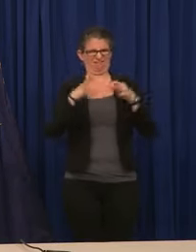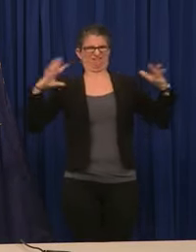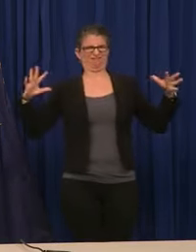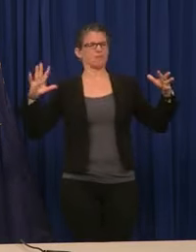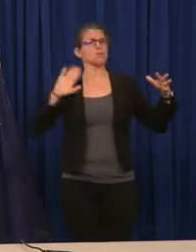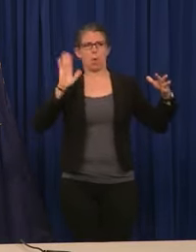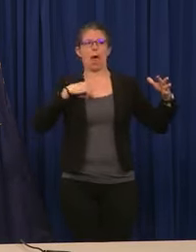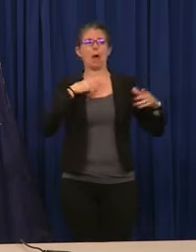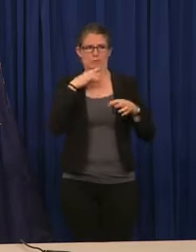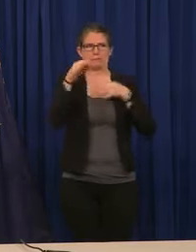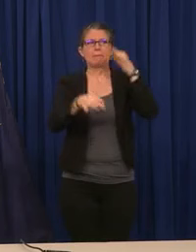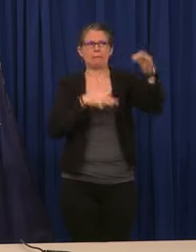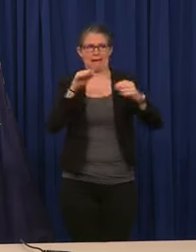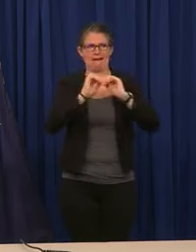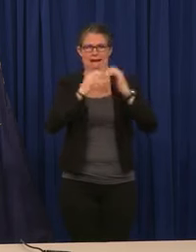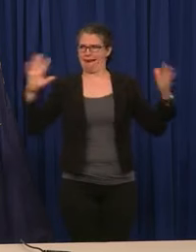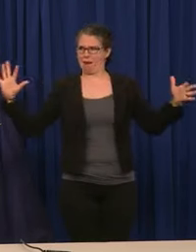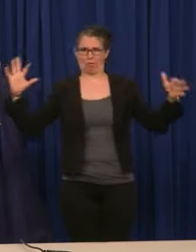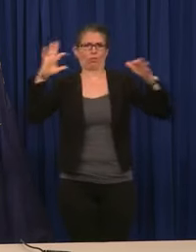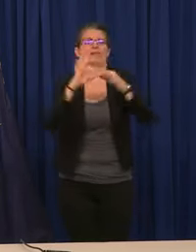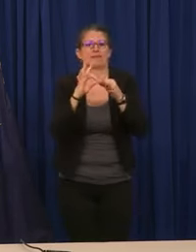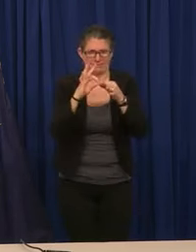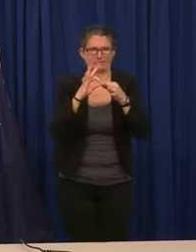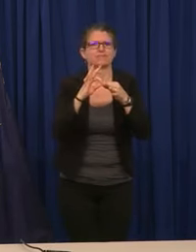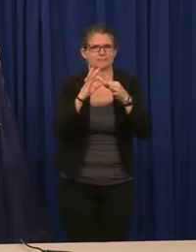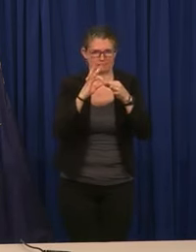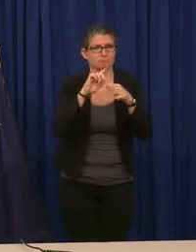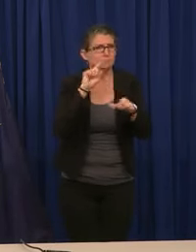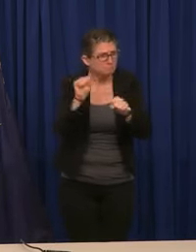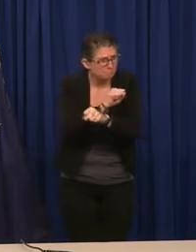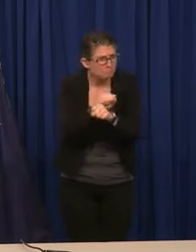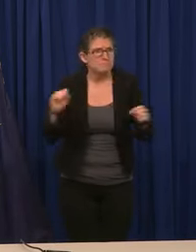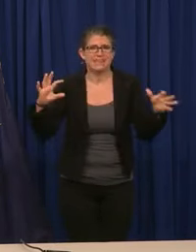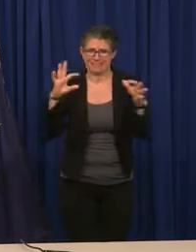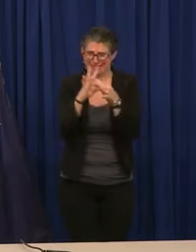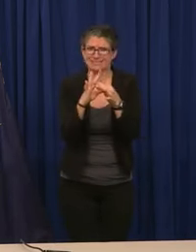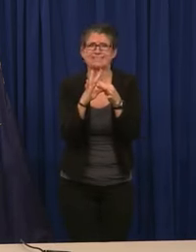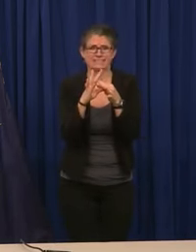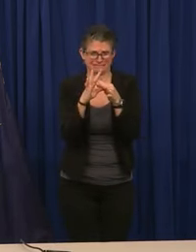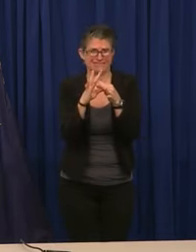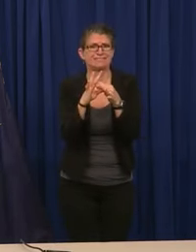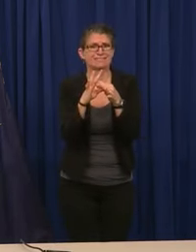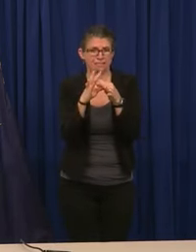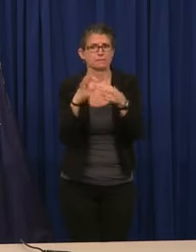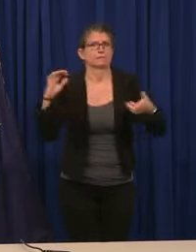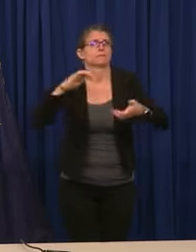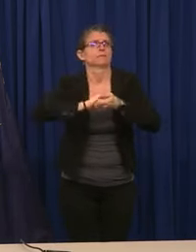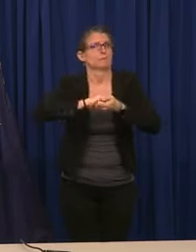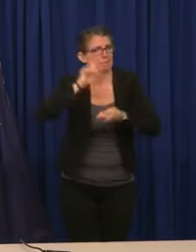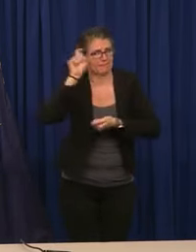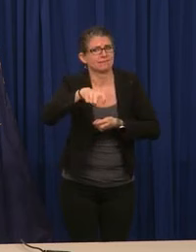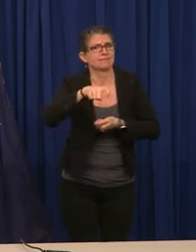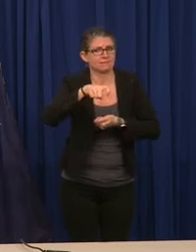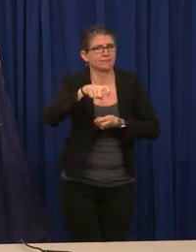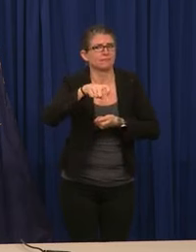about why they are very, in fact, closely connected and why the announcement that I'm able to make is really